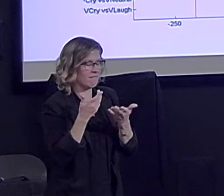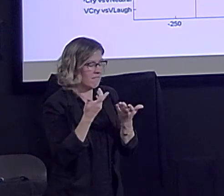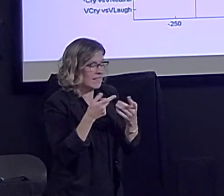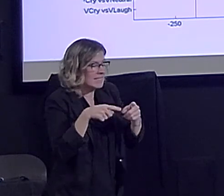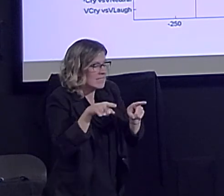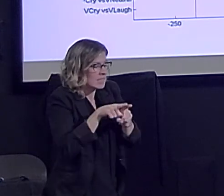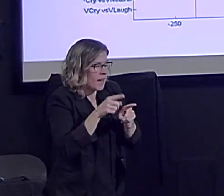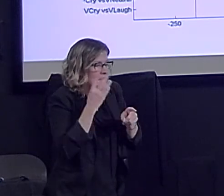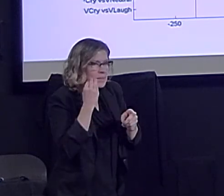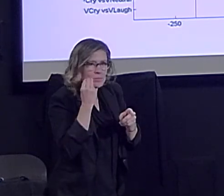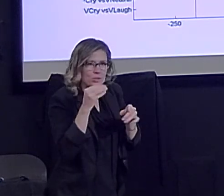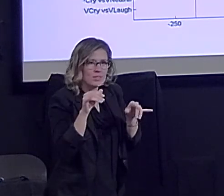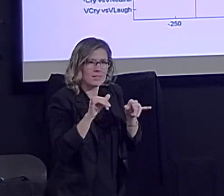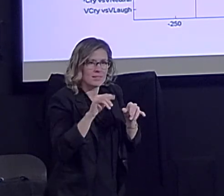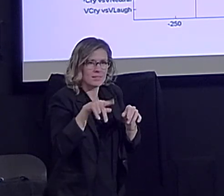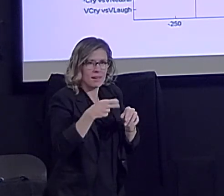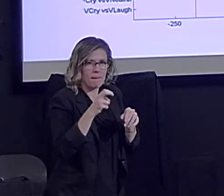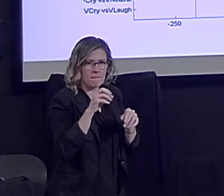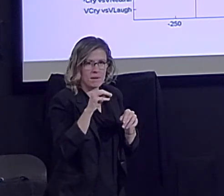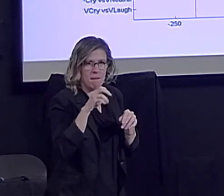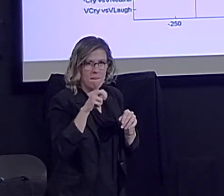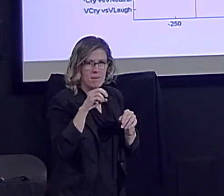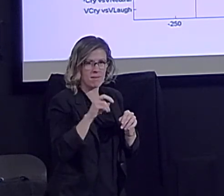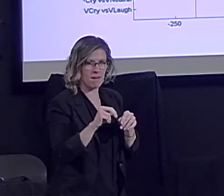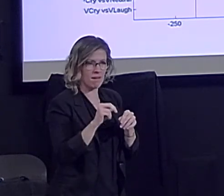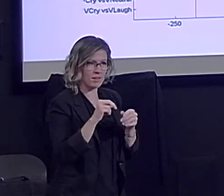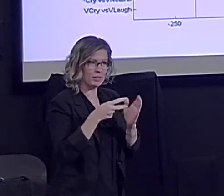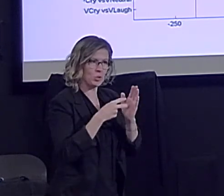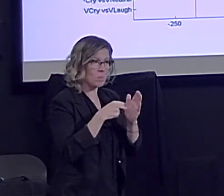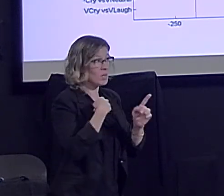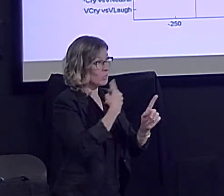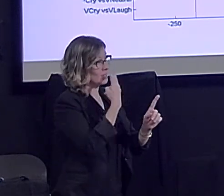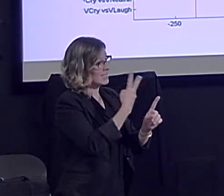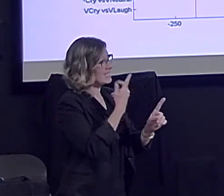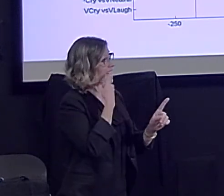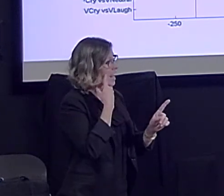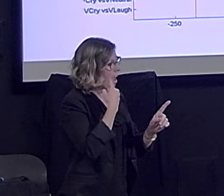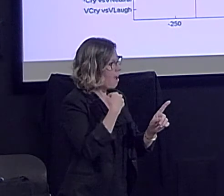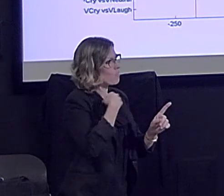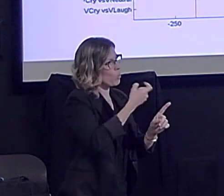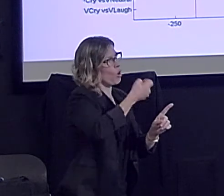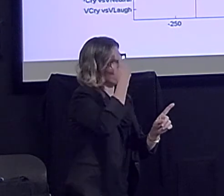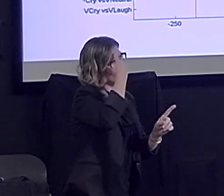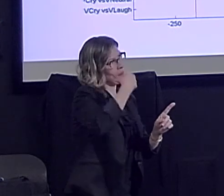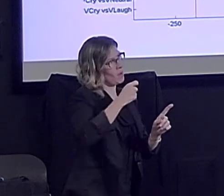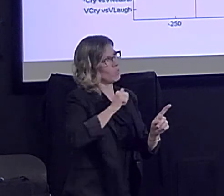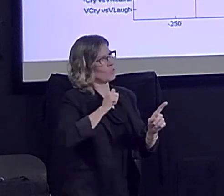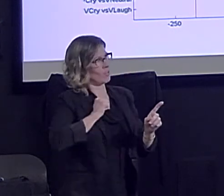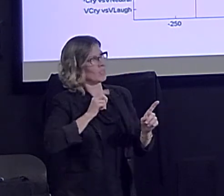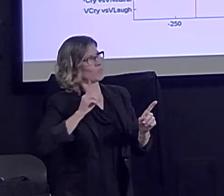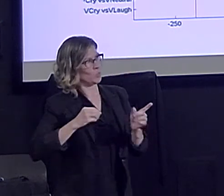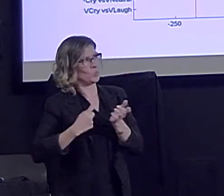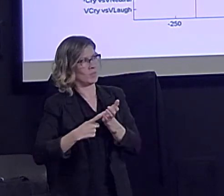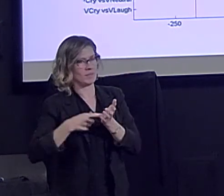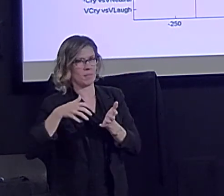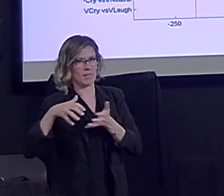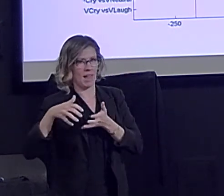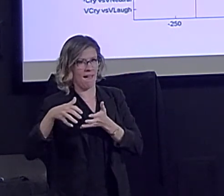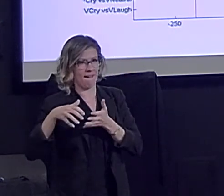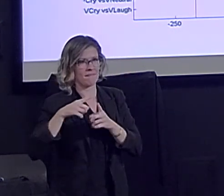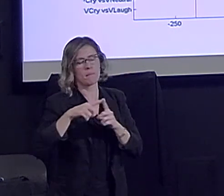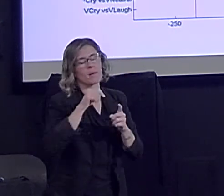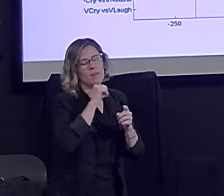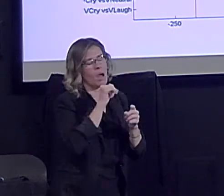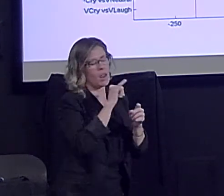phenomenon they show you for disgust. So we understand laughing because we are laughing. Of course, that's not the only center for laughing, because from